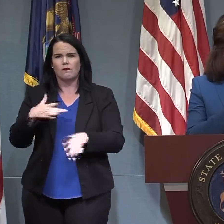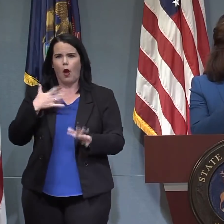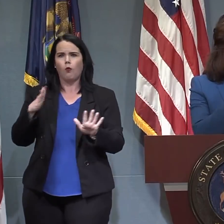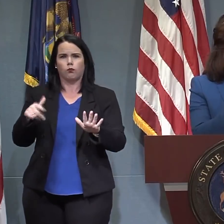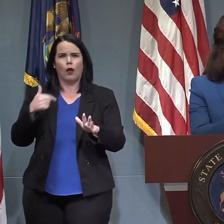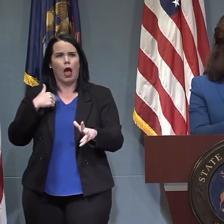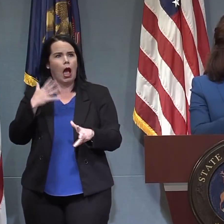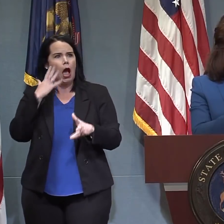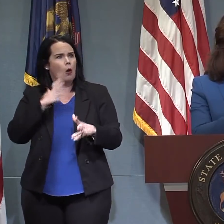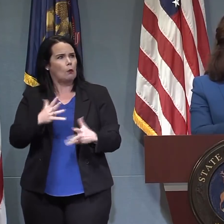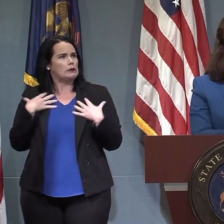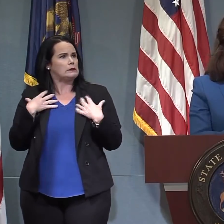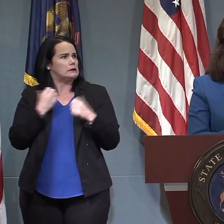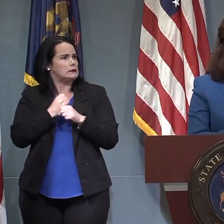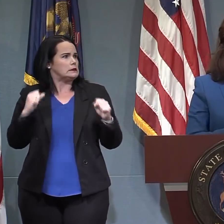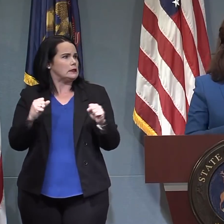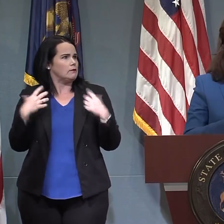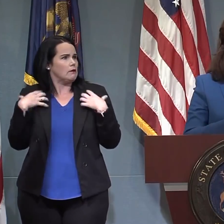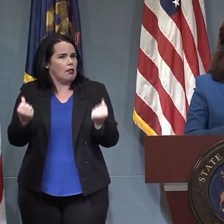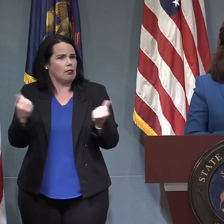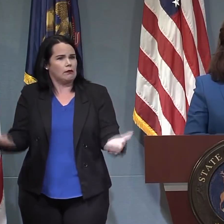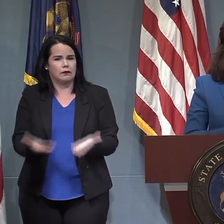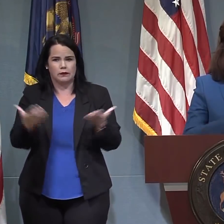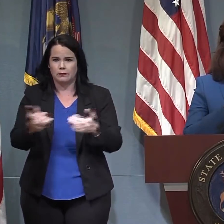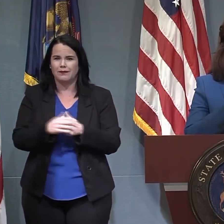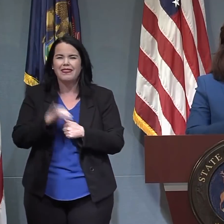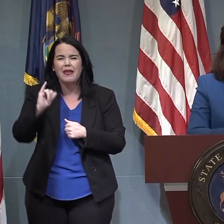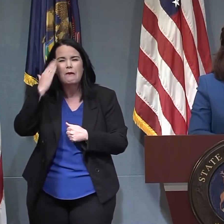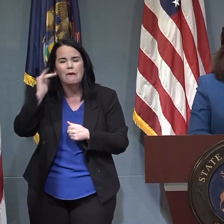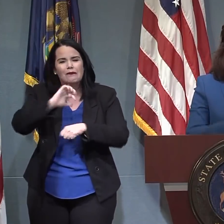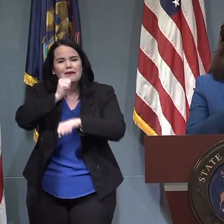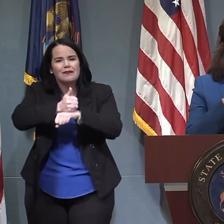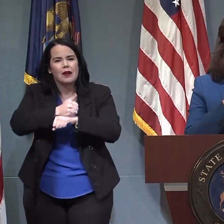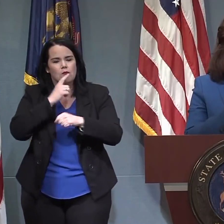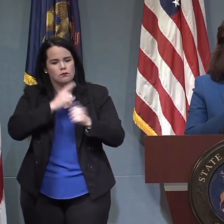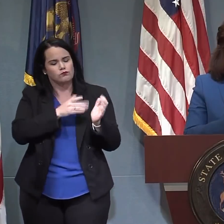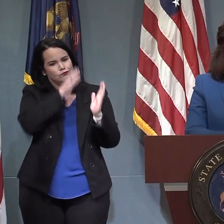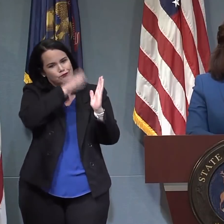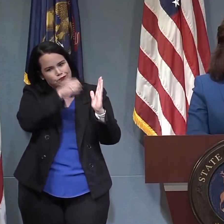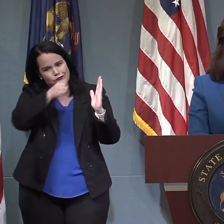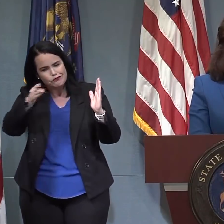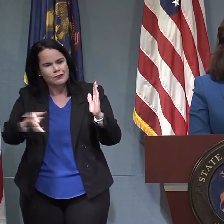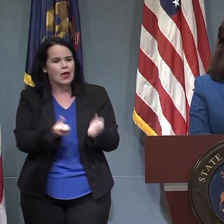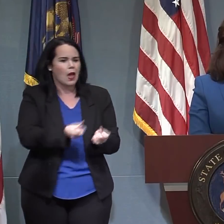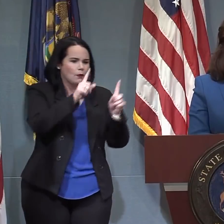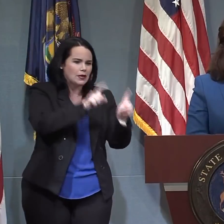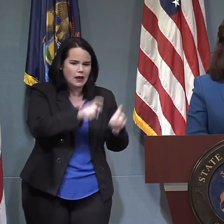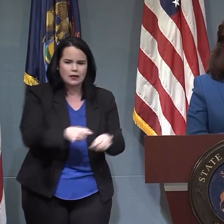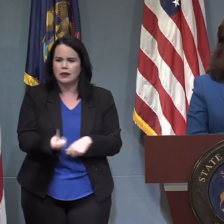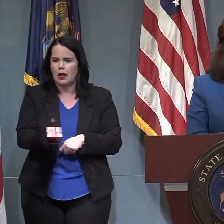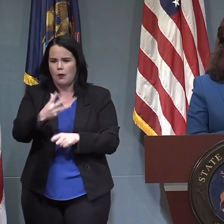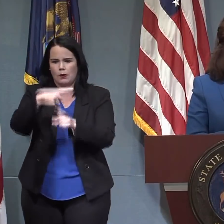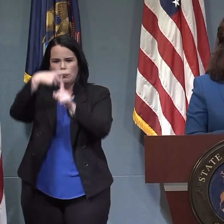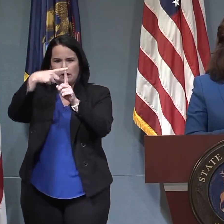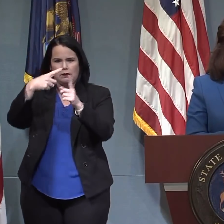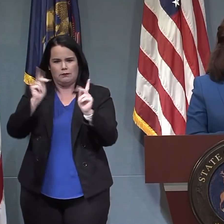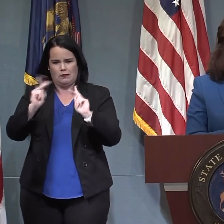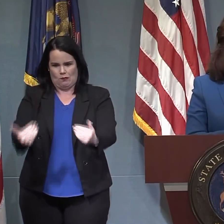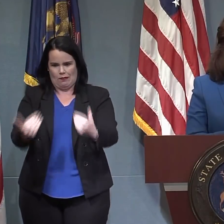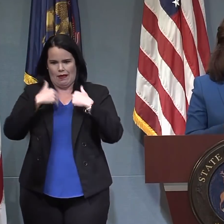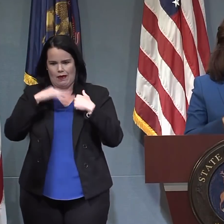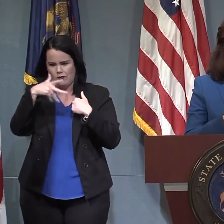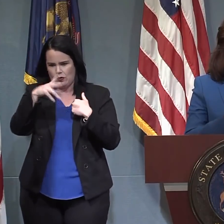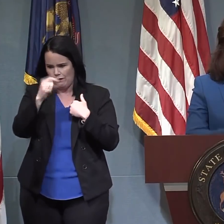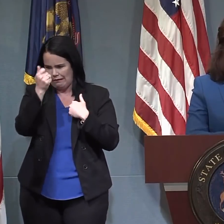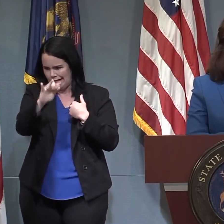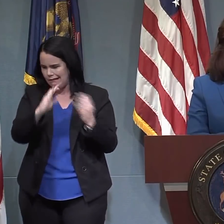cadence, monitoring, of course, all the things in terms of the testing, the number of positives, the number of beds that are filled in our